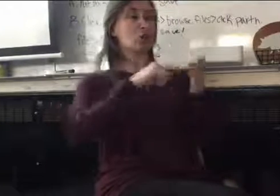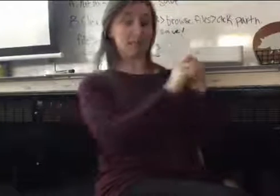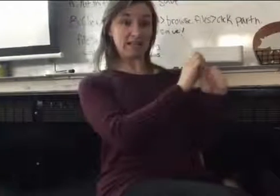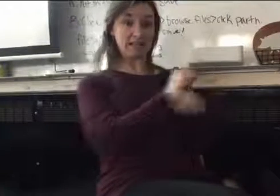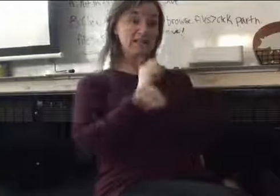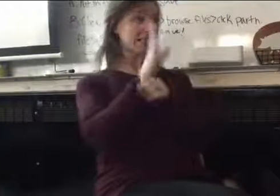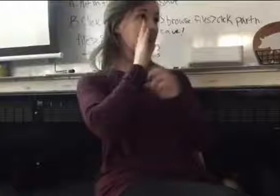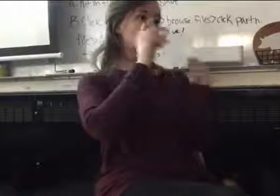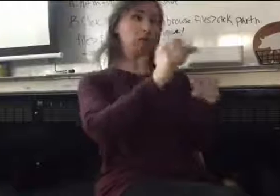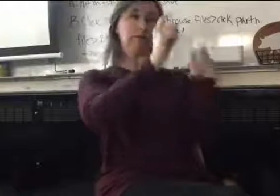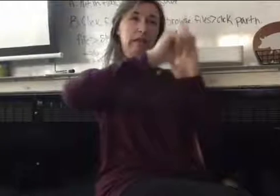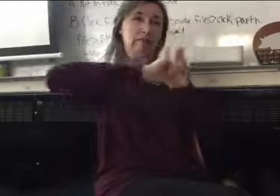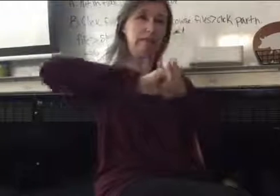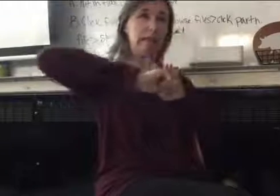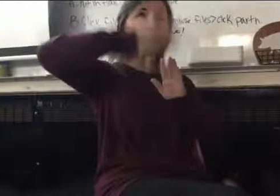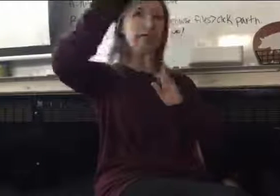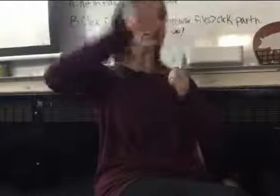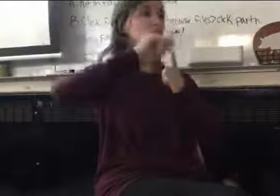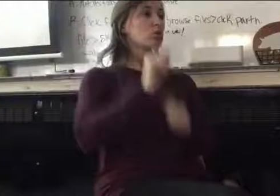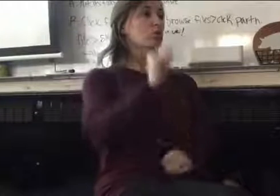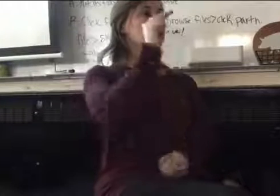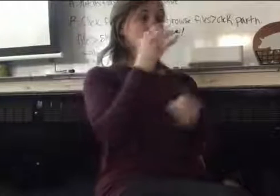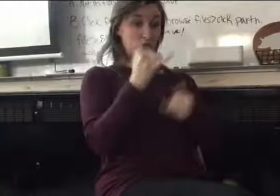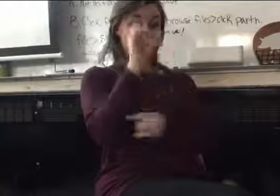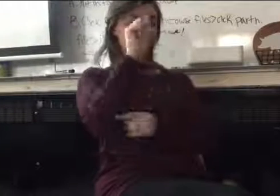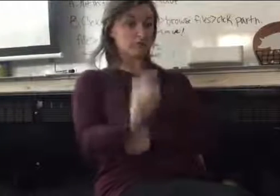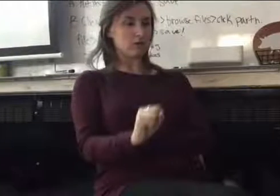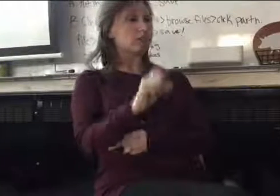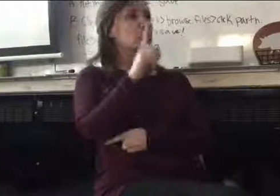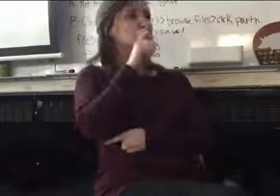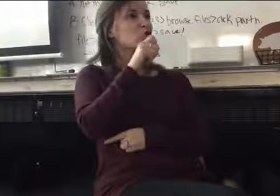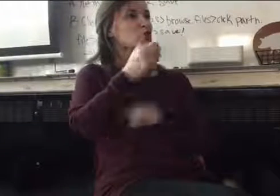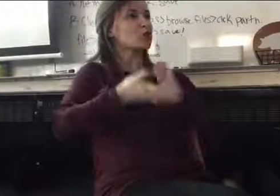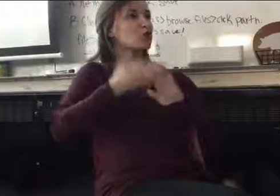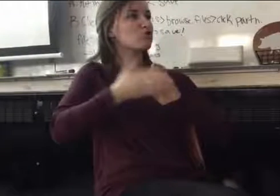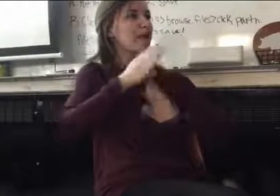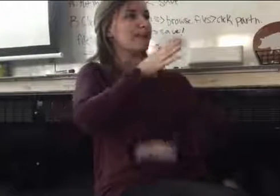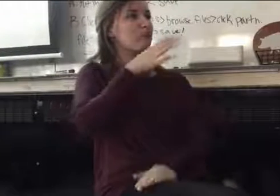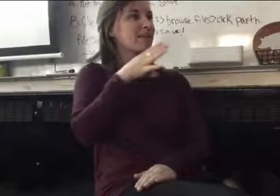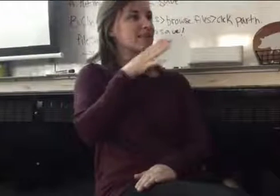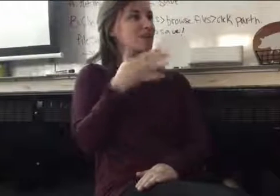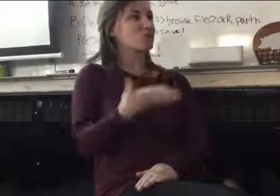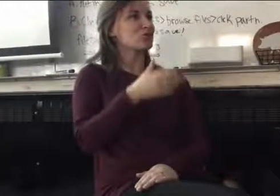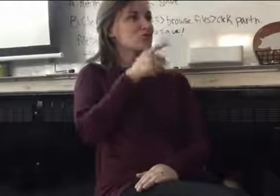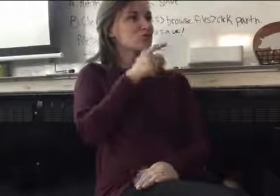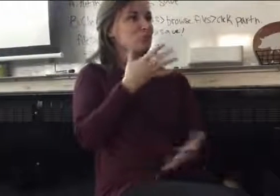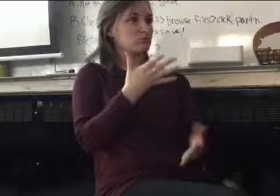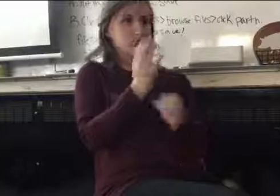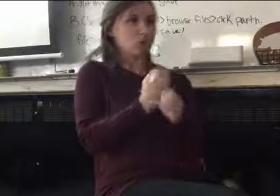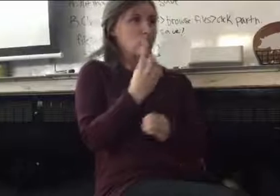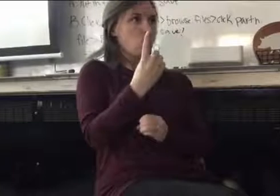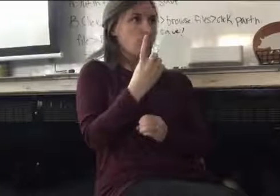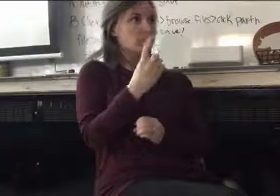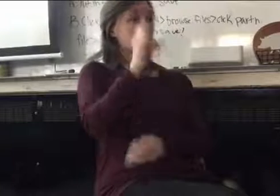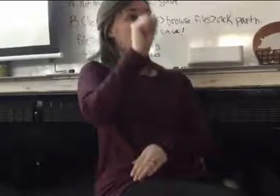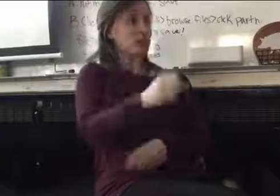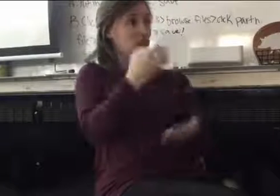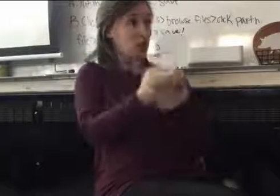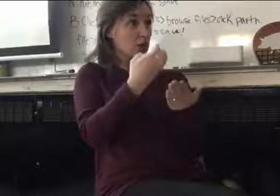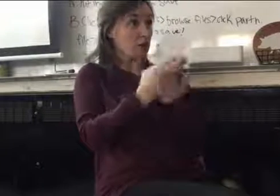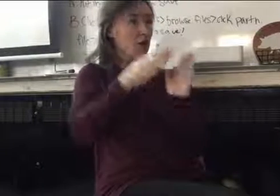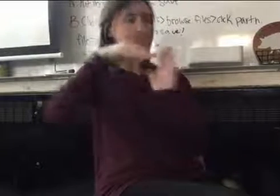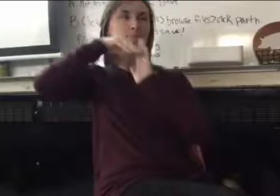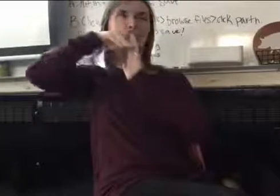What happens to the South then? Do they have anybody to run their plantations? No. Nope. So what happens to the Southern economy?